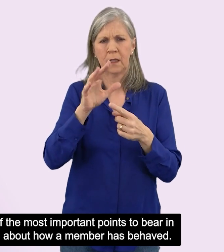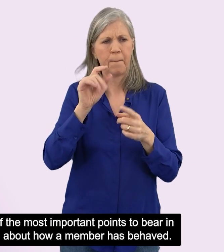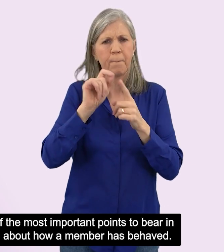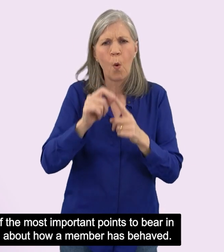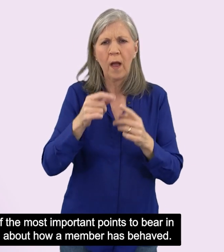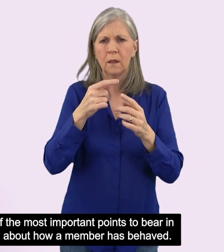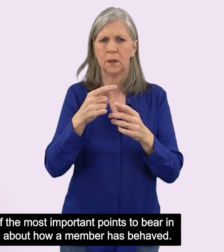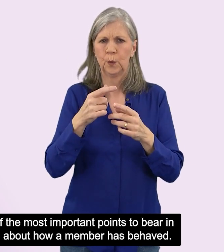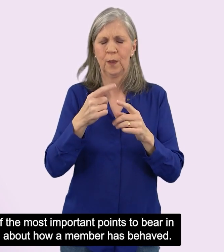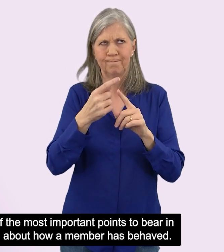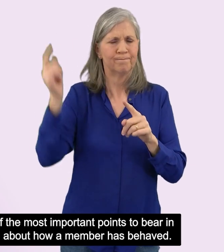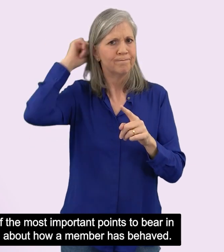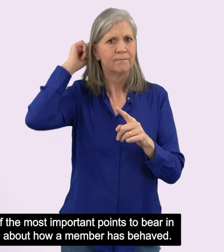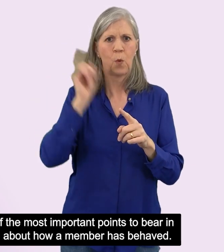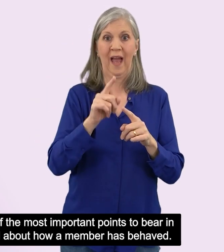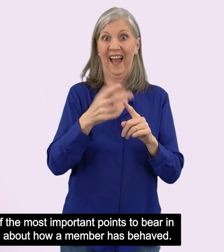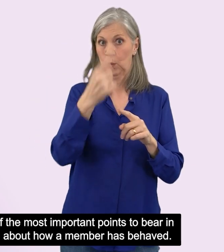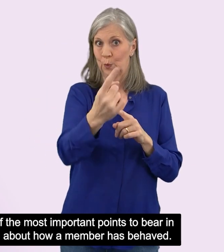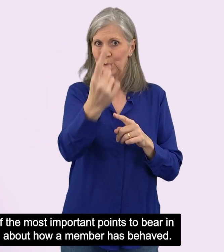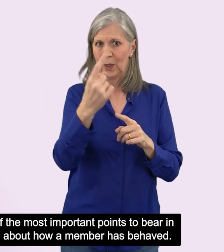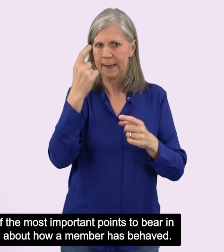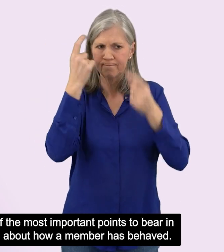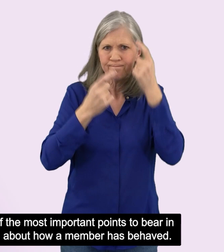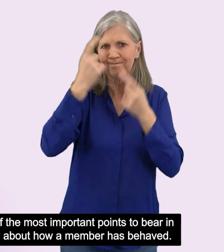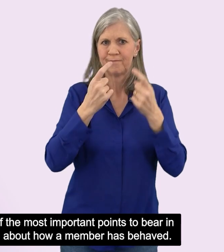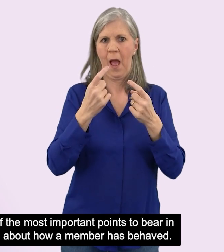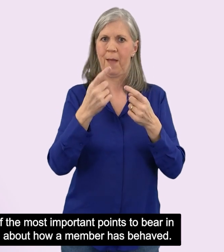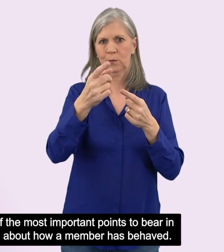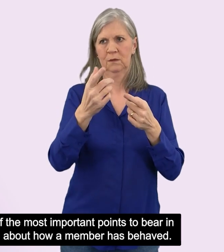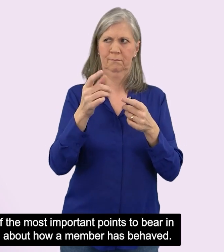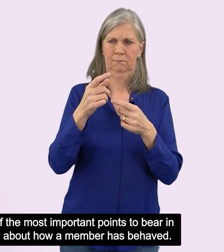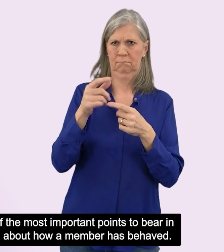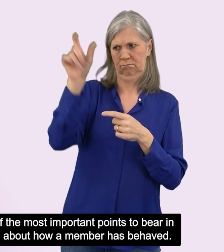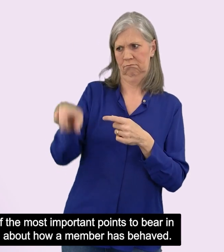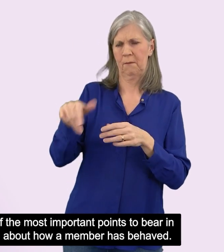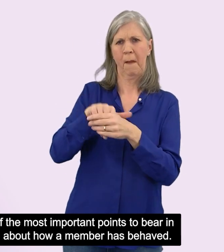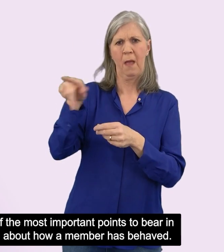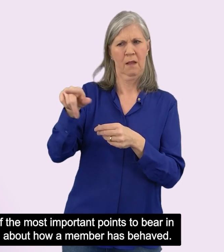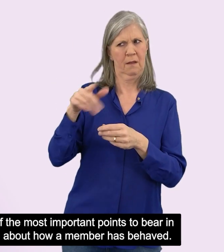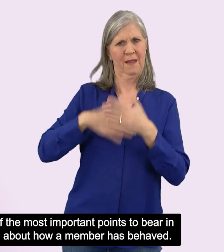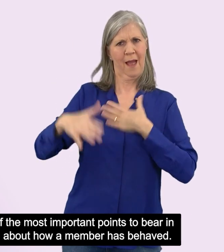some of the most important points to bear in mind if you are concerned about how a member has